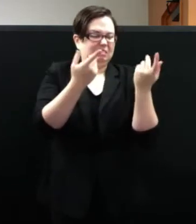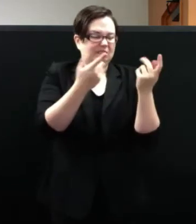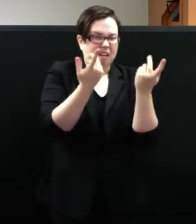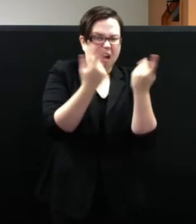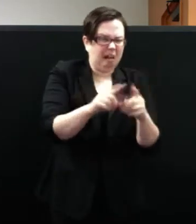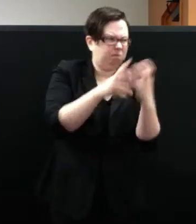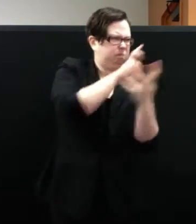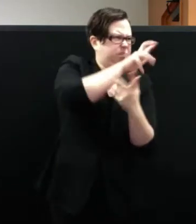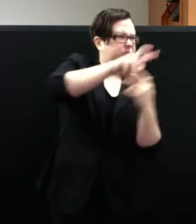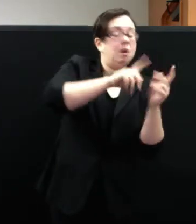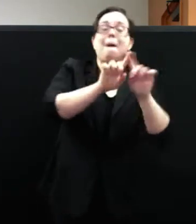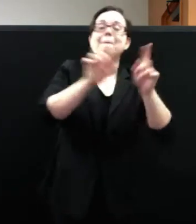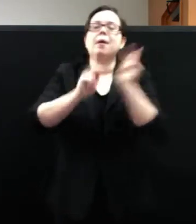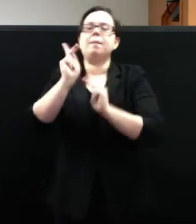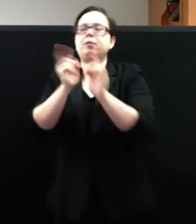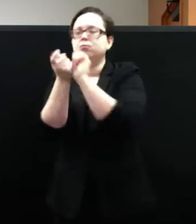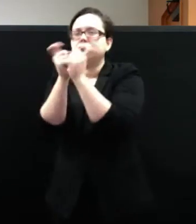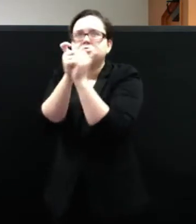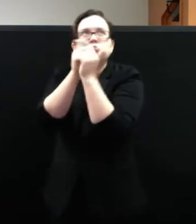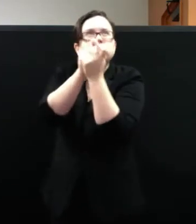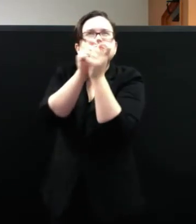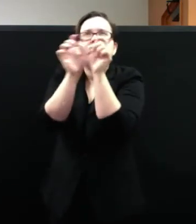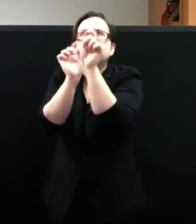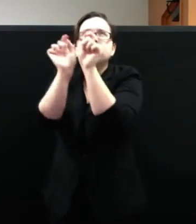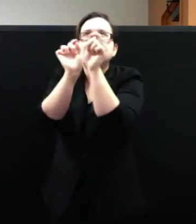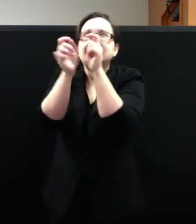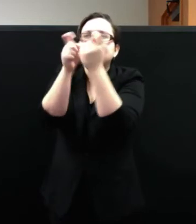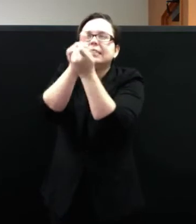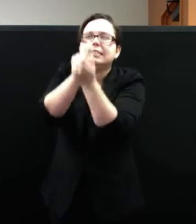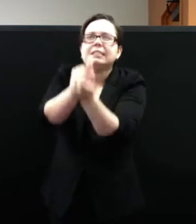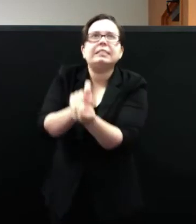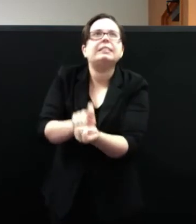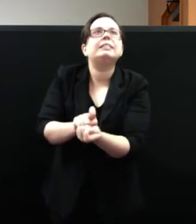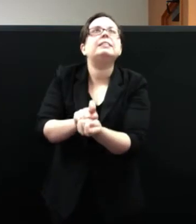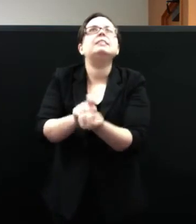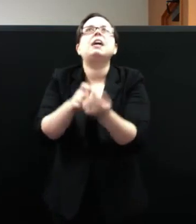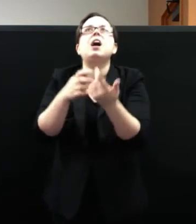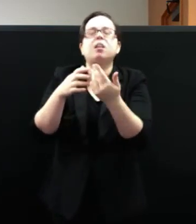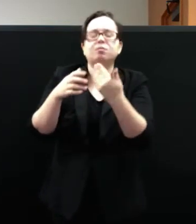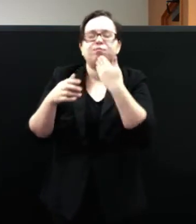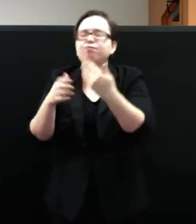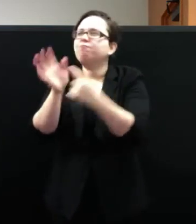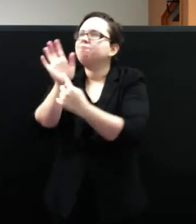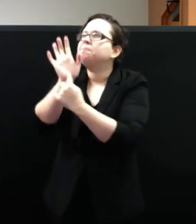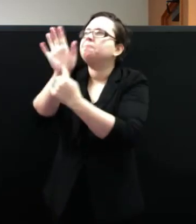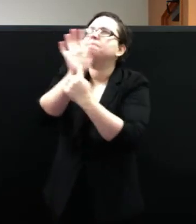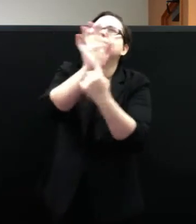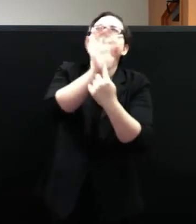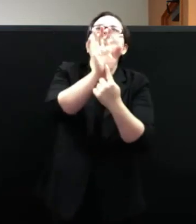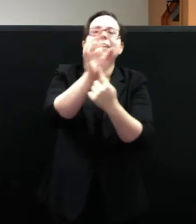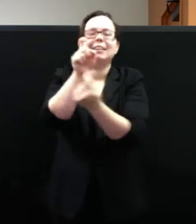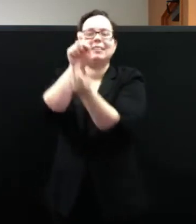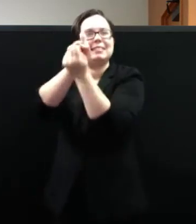best nodes become more prominent, and with each iteration, the model becomes clearer, and because people build on top of each other's